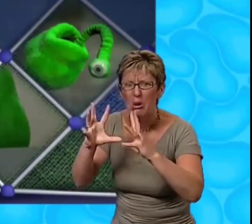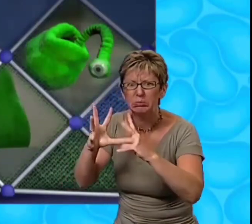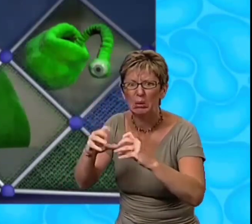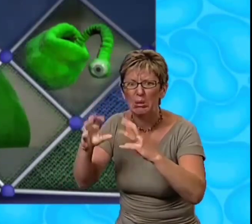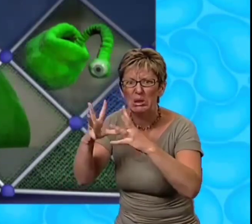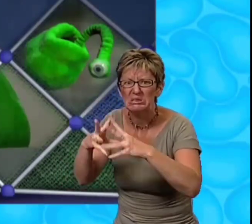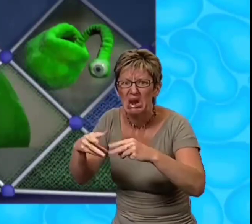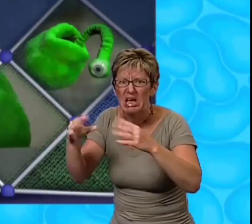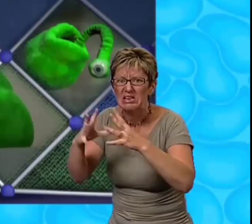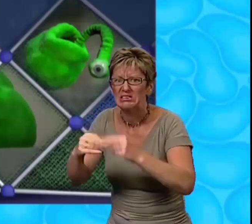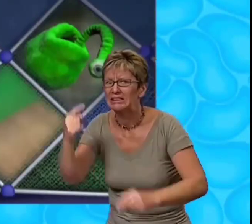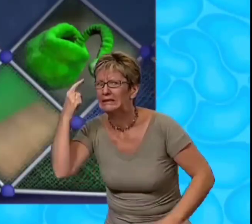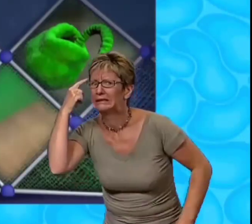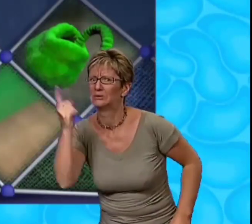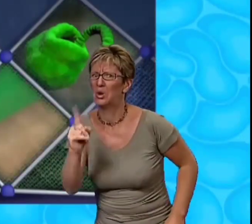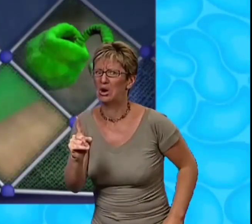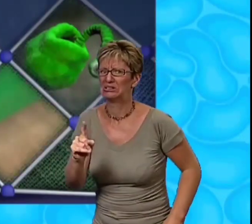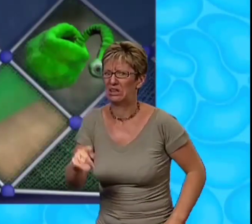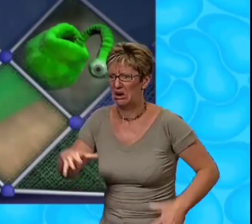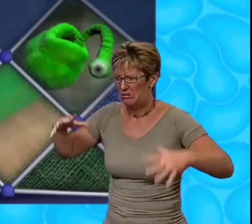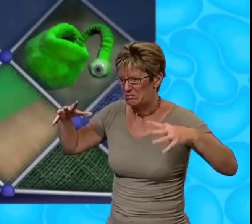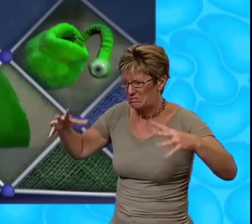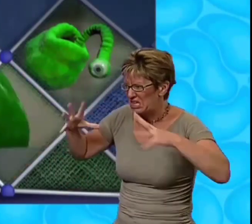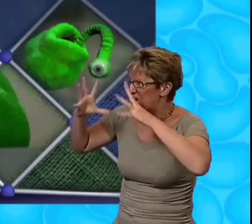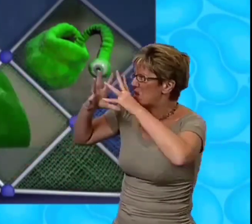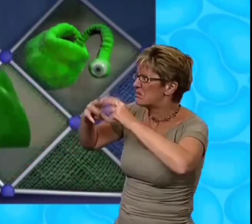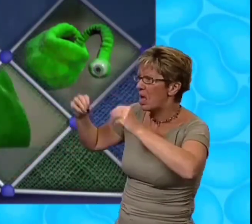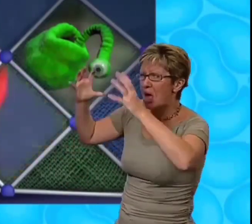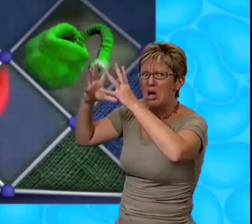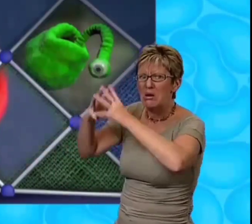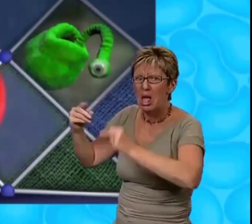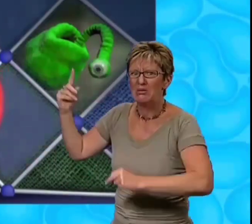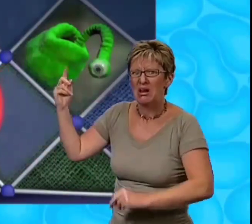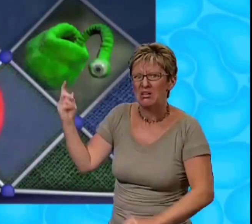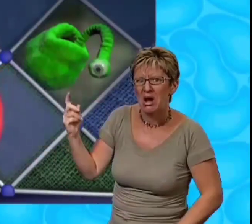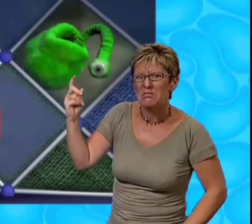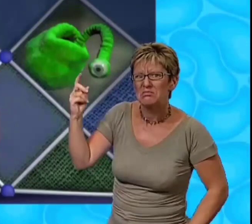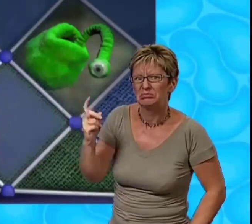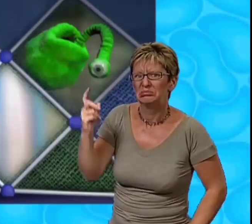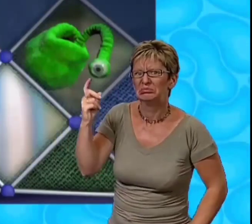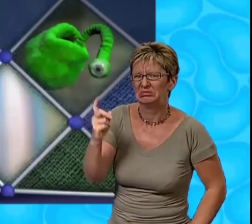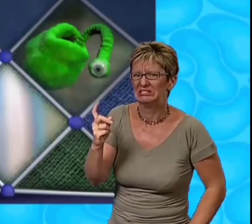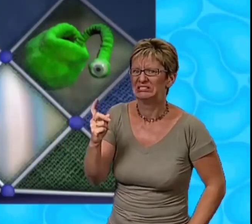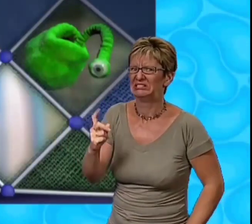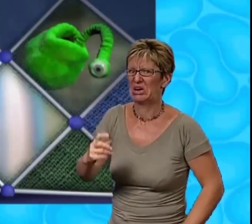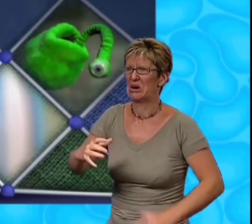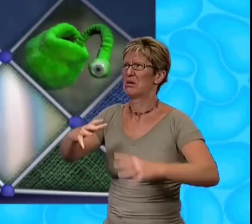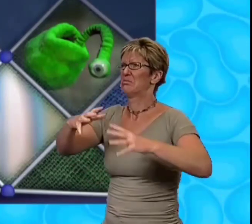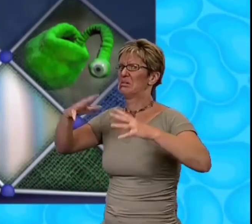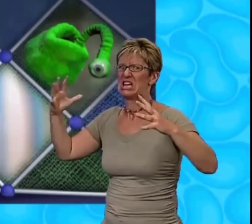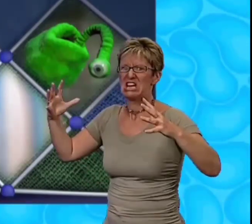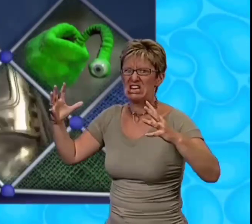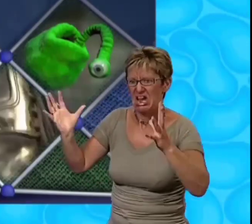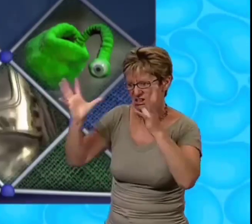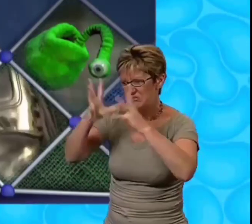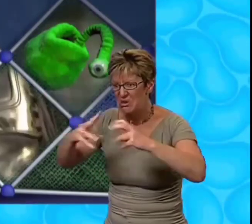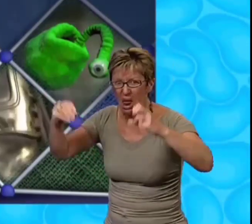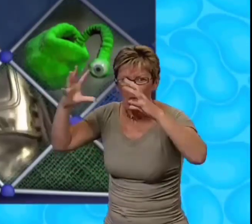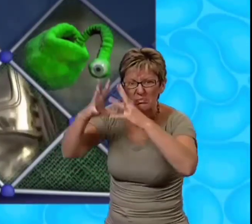If you spot a blob of slime, guess what big slob can